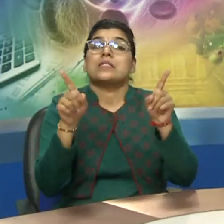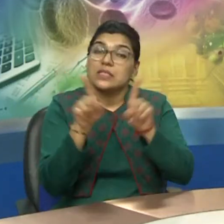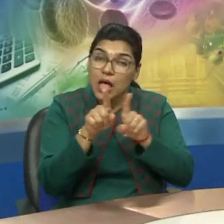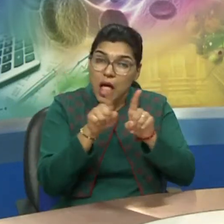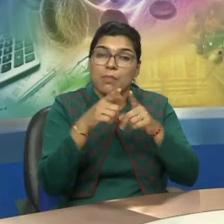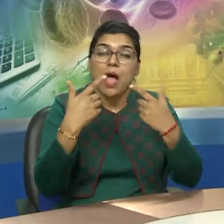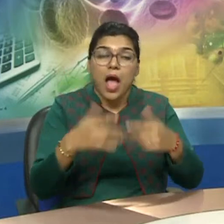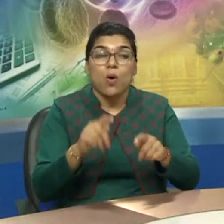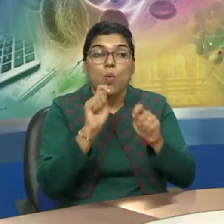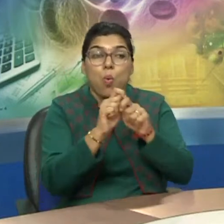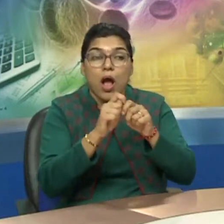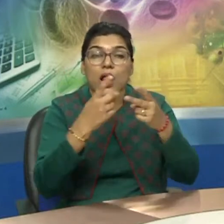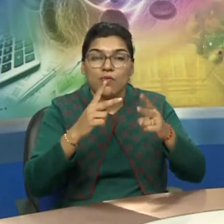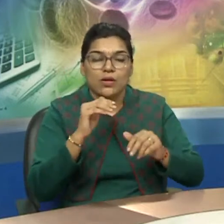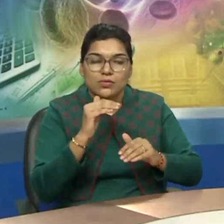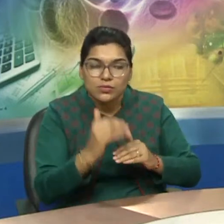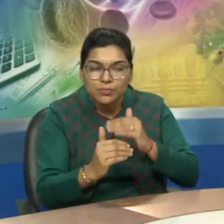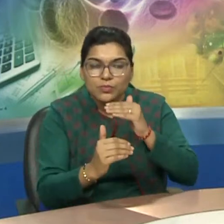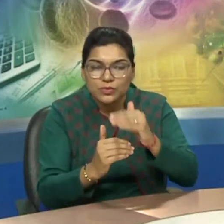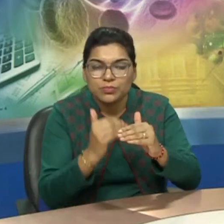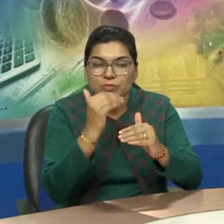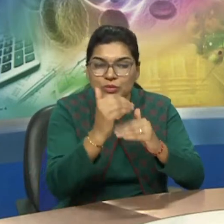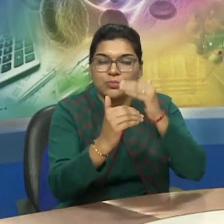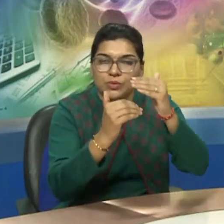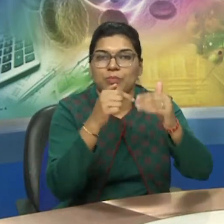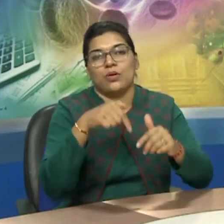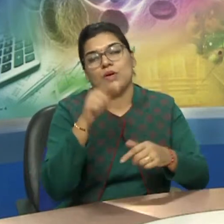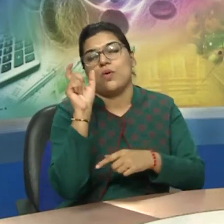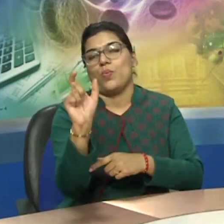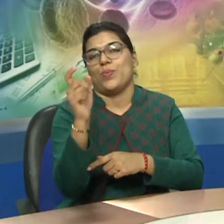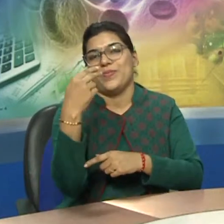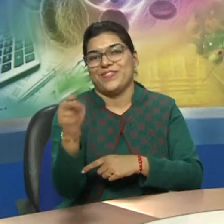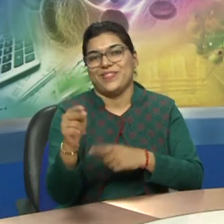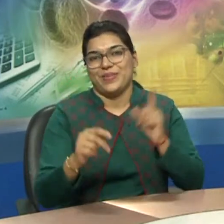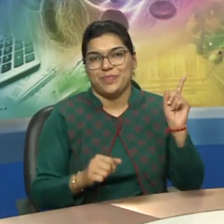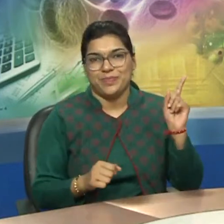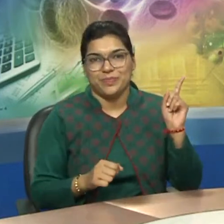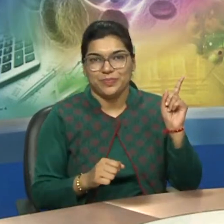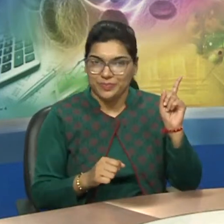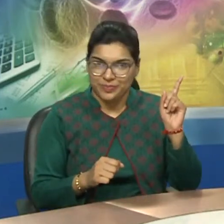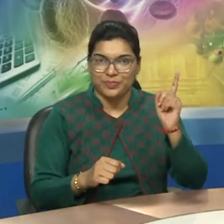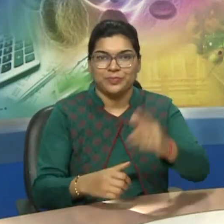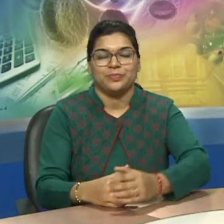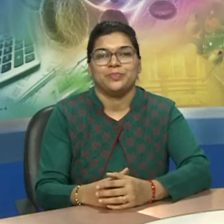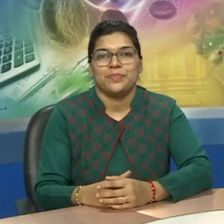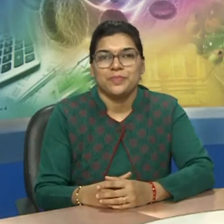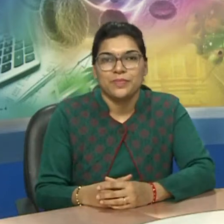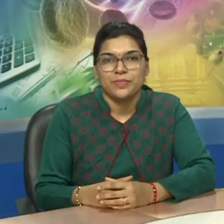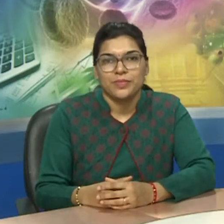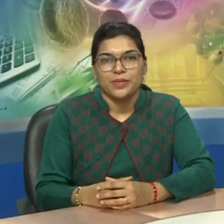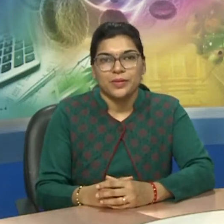So similarly, there is a process, one by one we keep on doing.